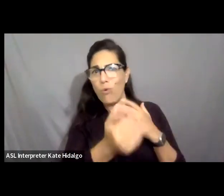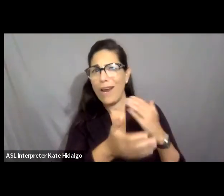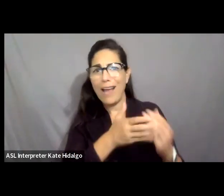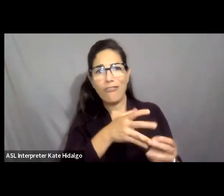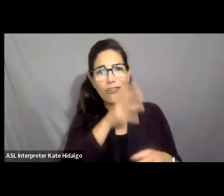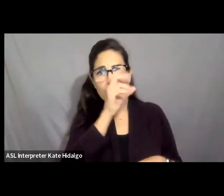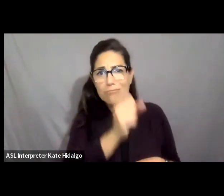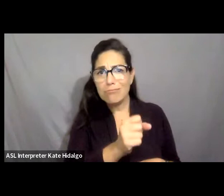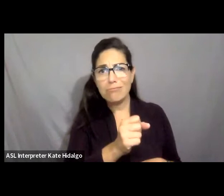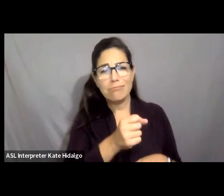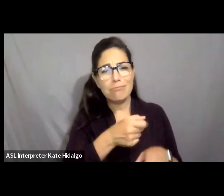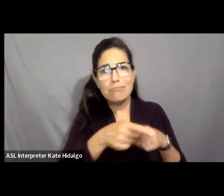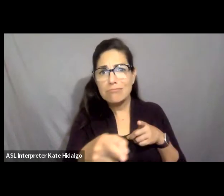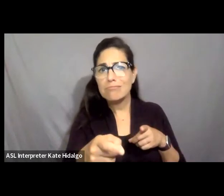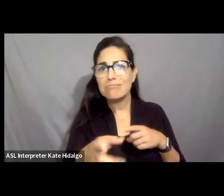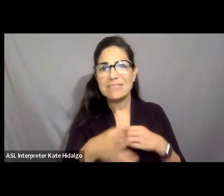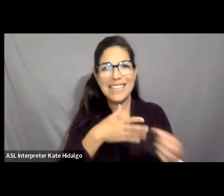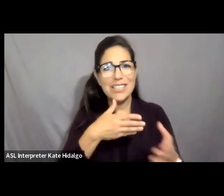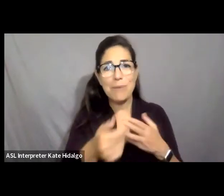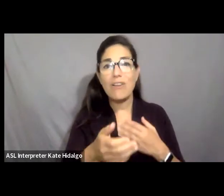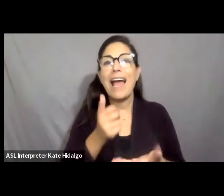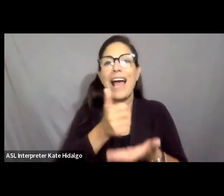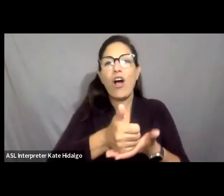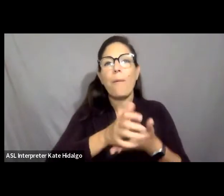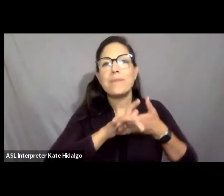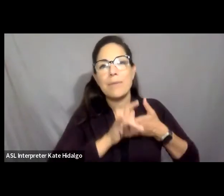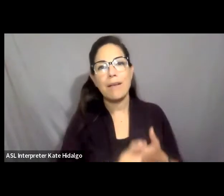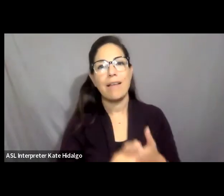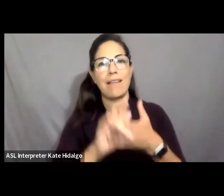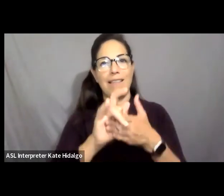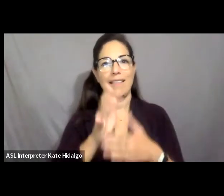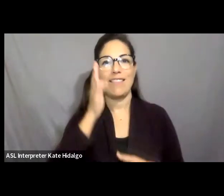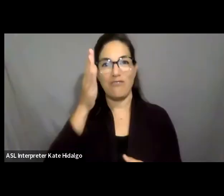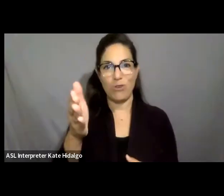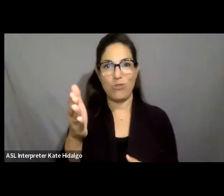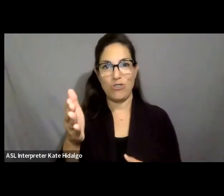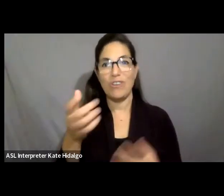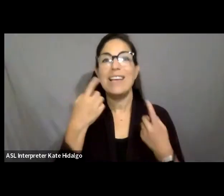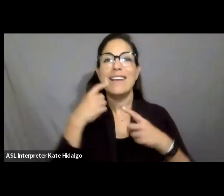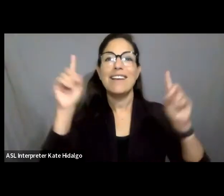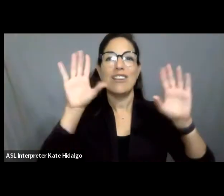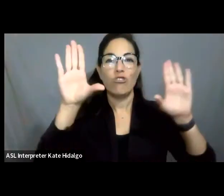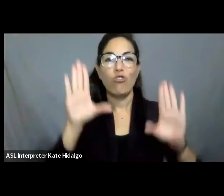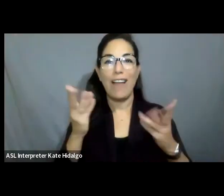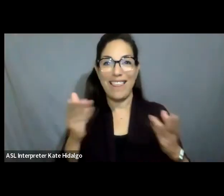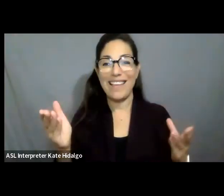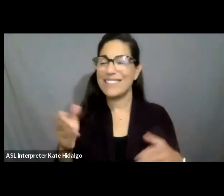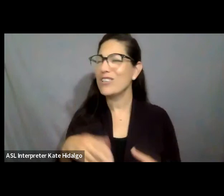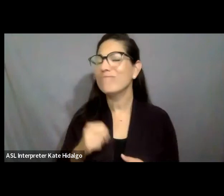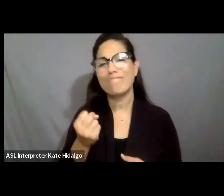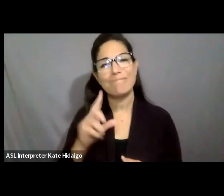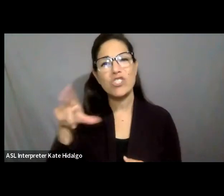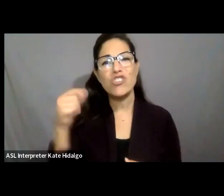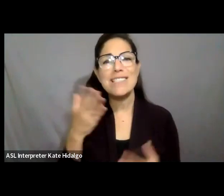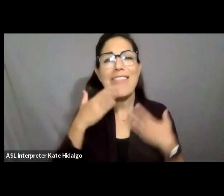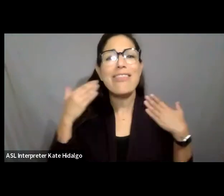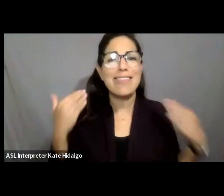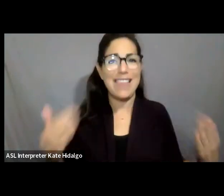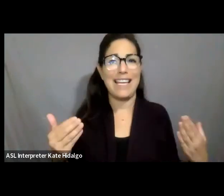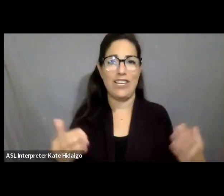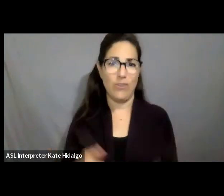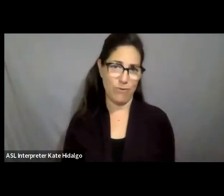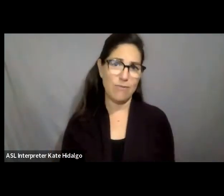And so that helps them get into their future and do great things. So just thank you for being